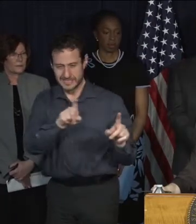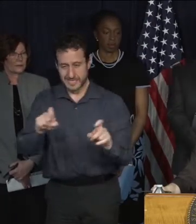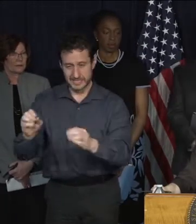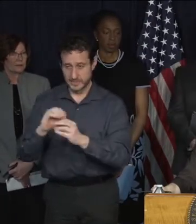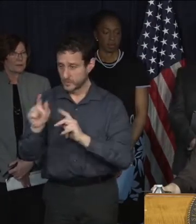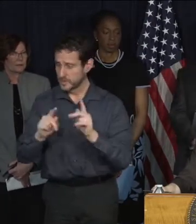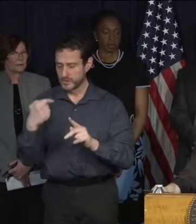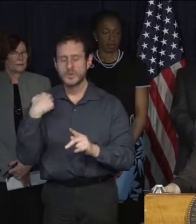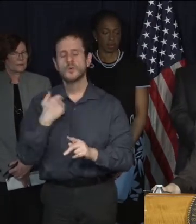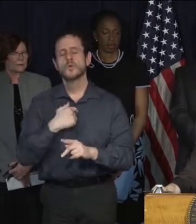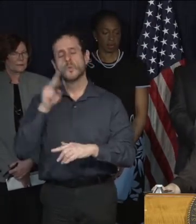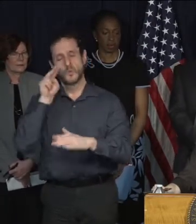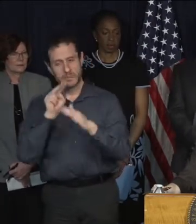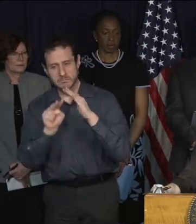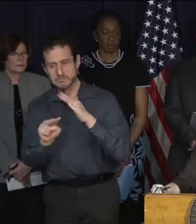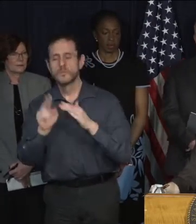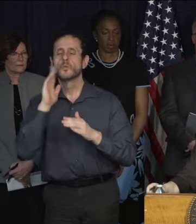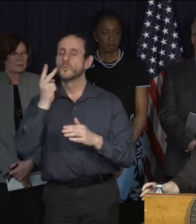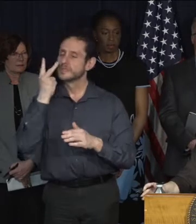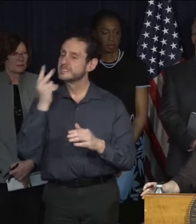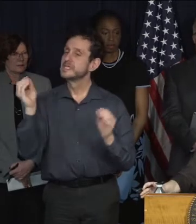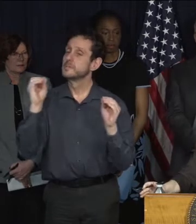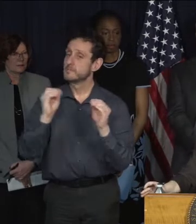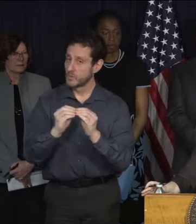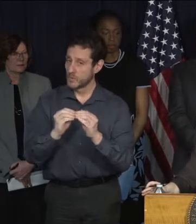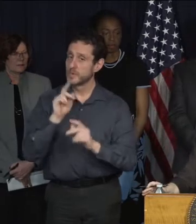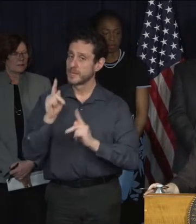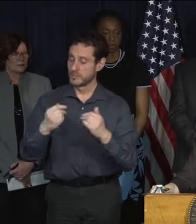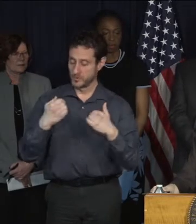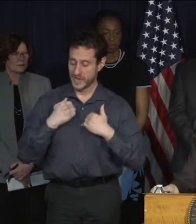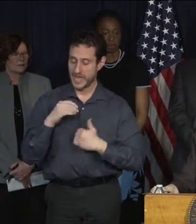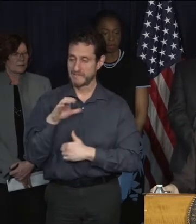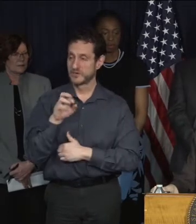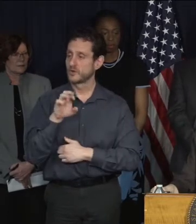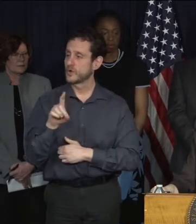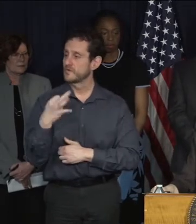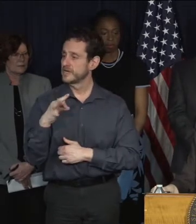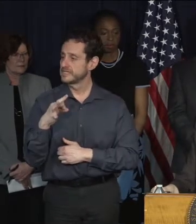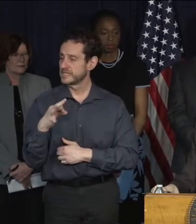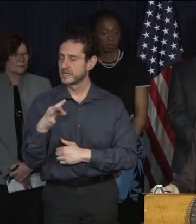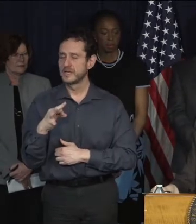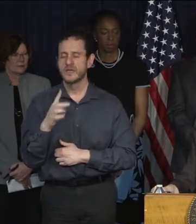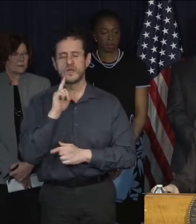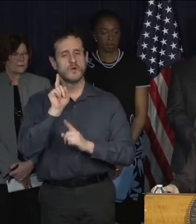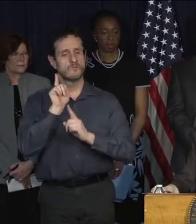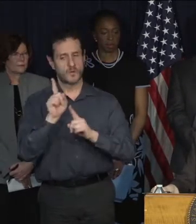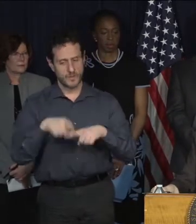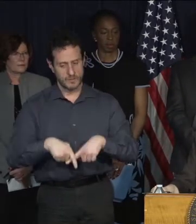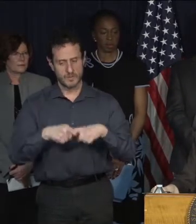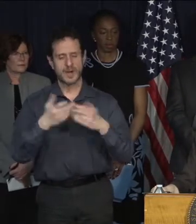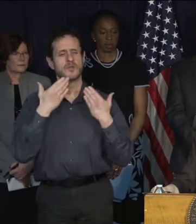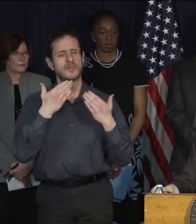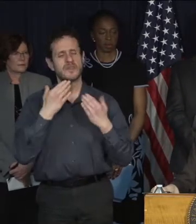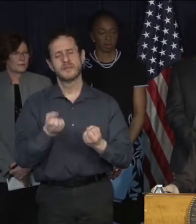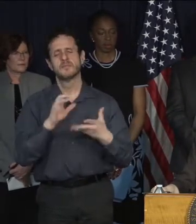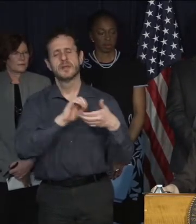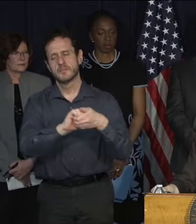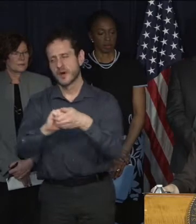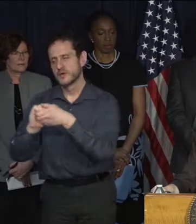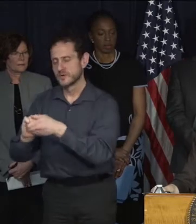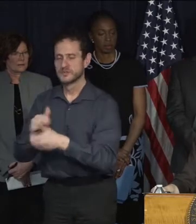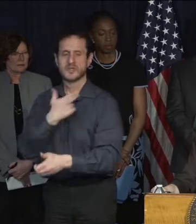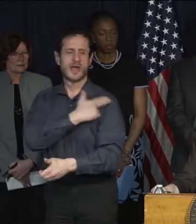we expect to see more cases. I do want to take a brief moment to thank our many partners, including our hospitals and